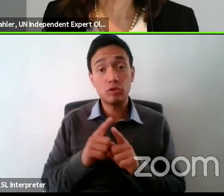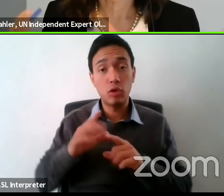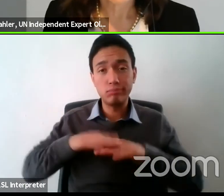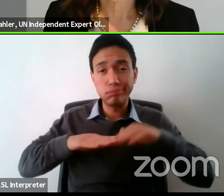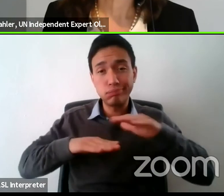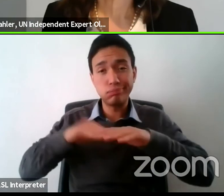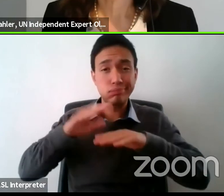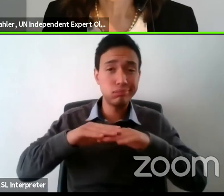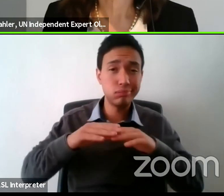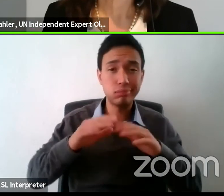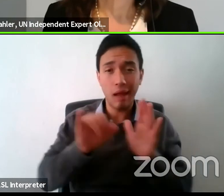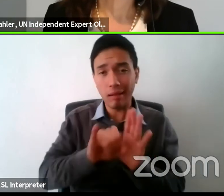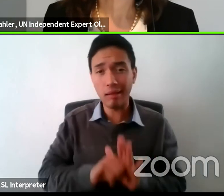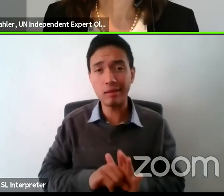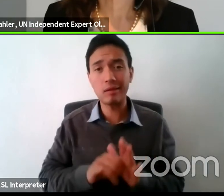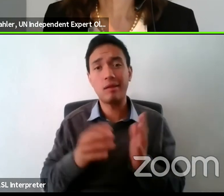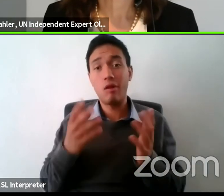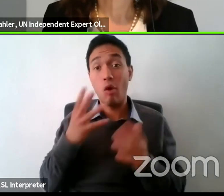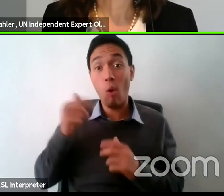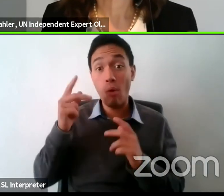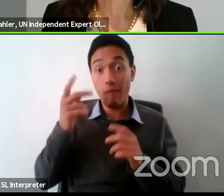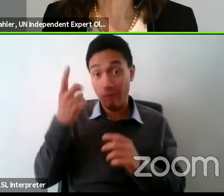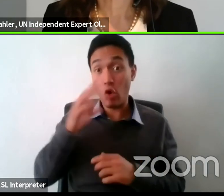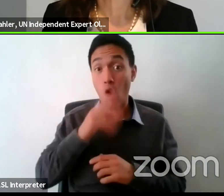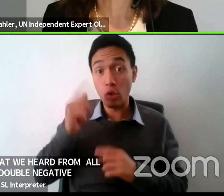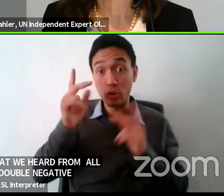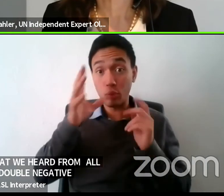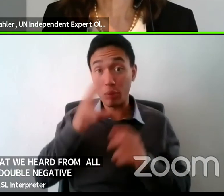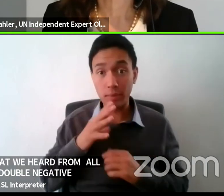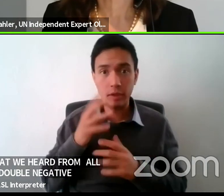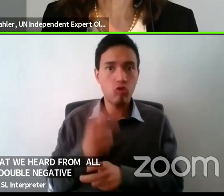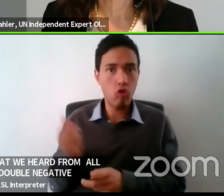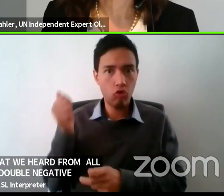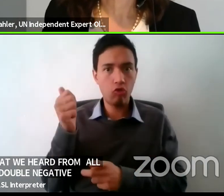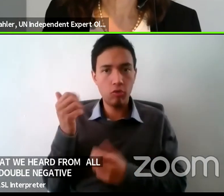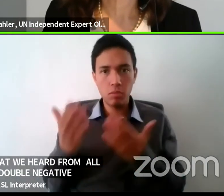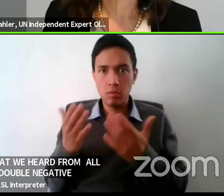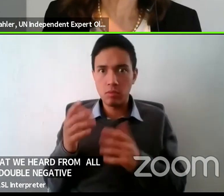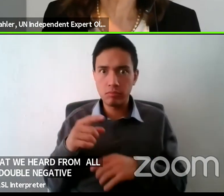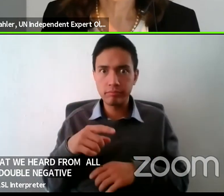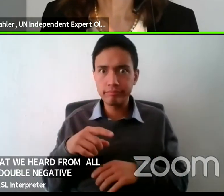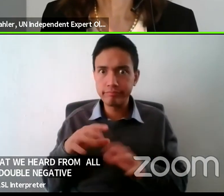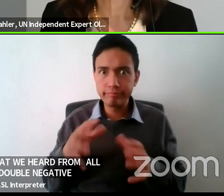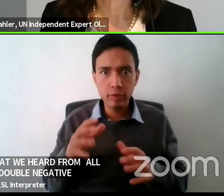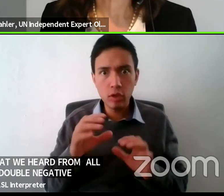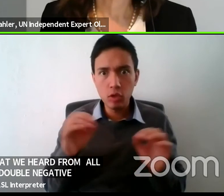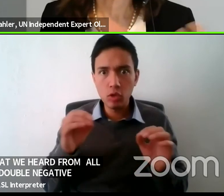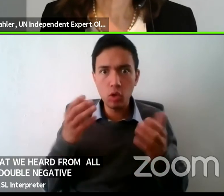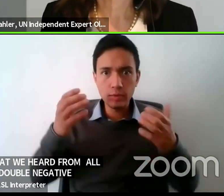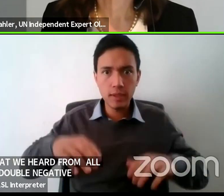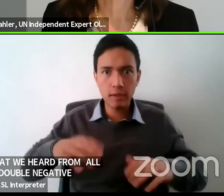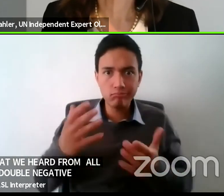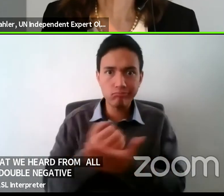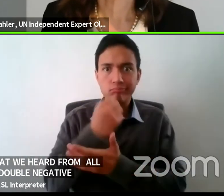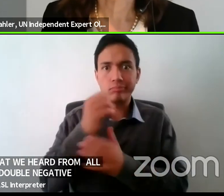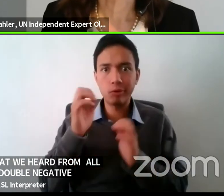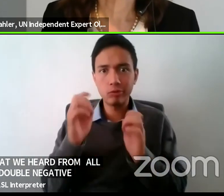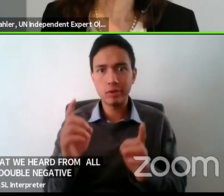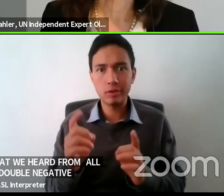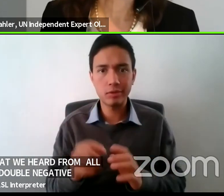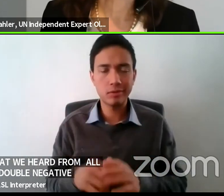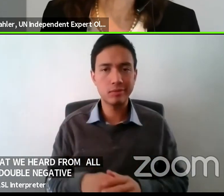double negative impact because they never had the chance to get the same education or